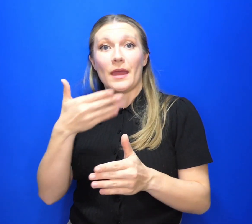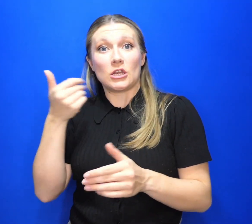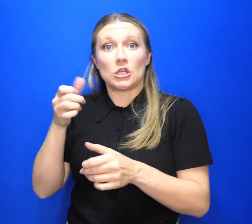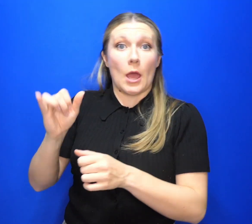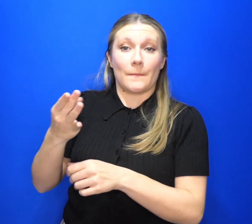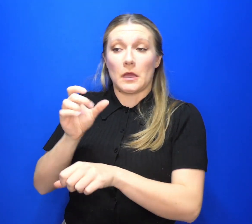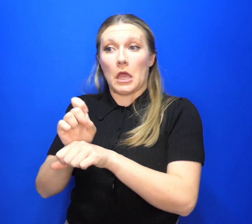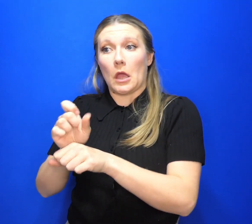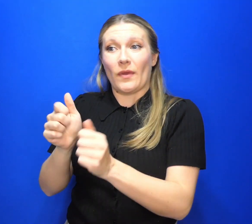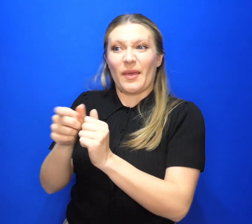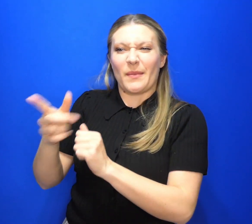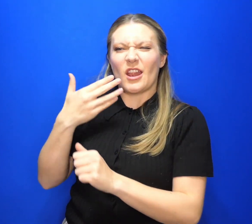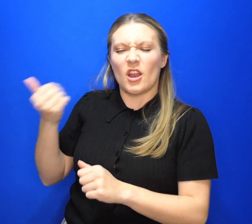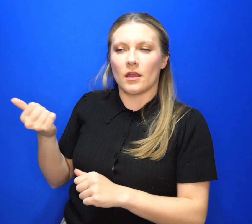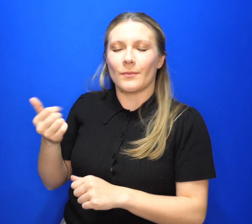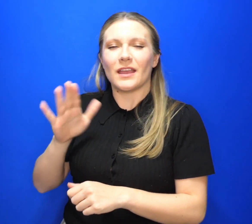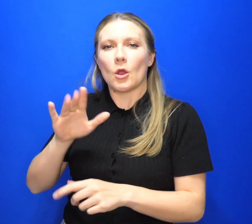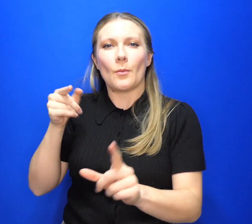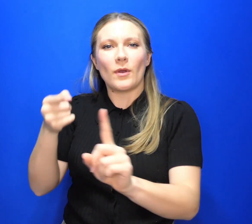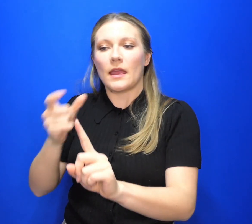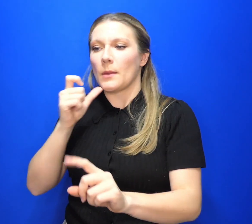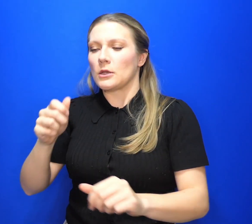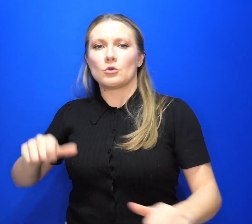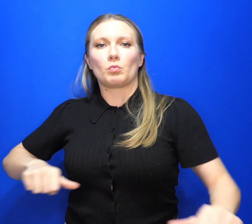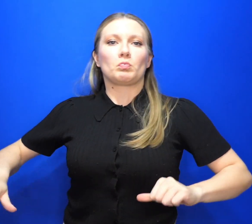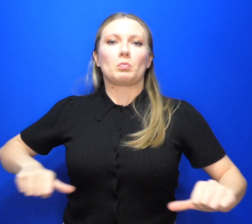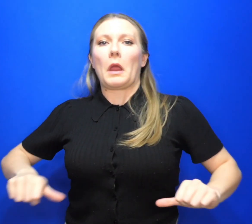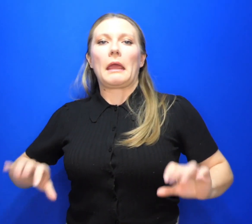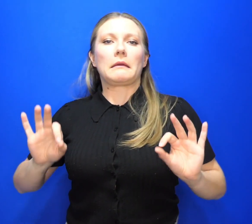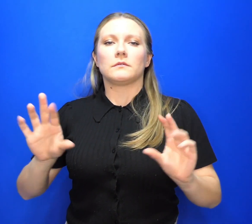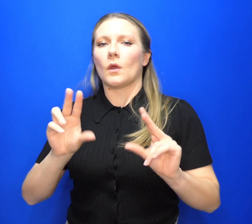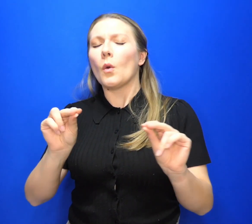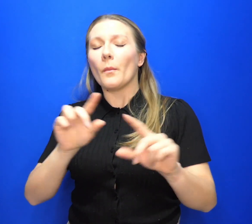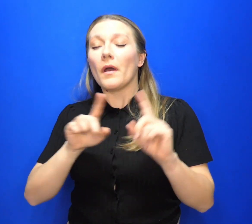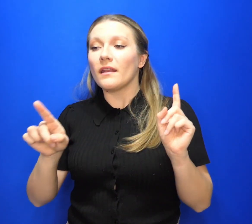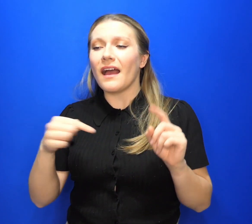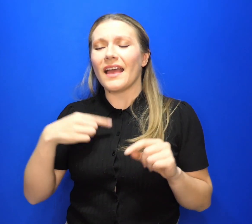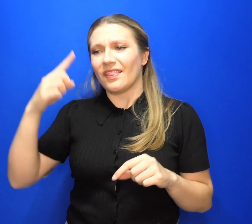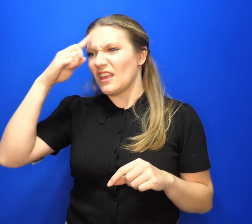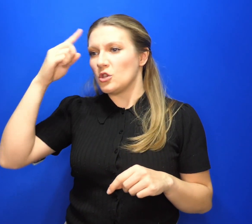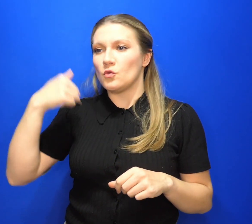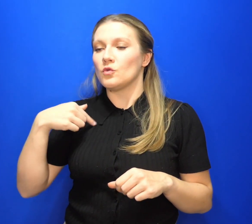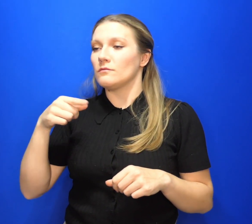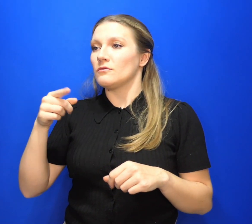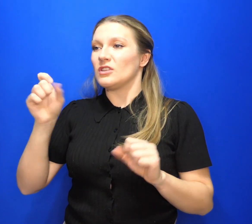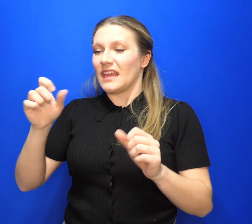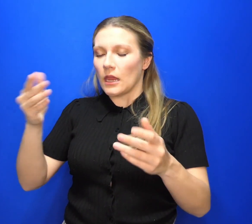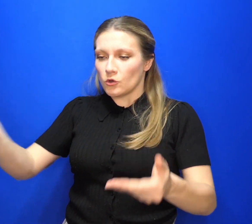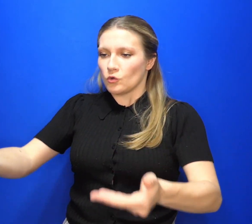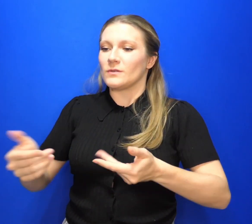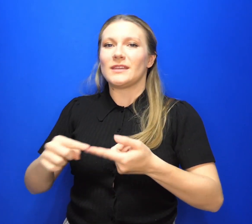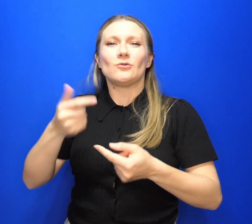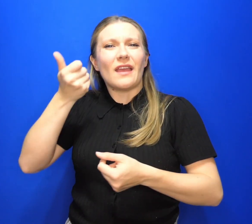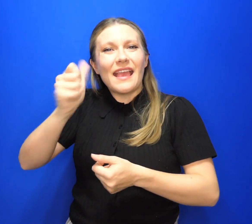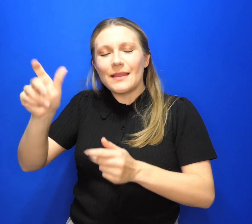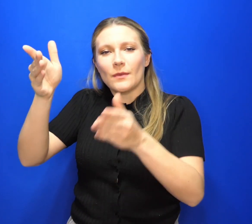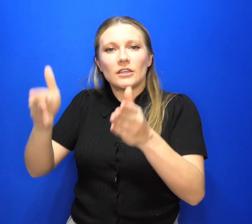of this. But your point is, I mean, listen, it's not a brag, but I think you could bring me up to any person using insulin. And I think I